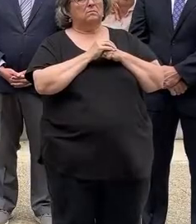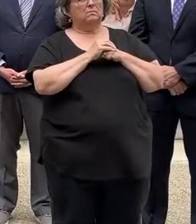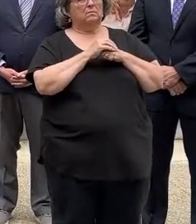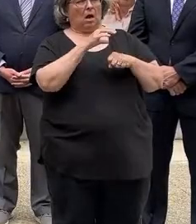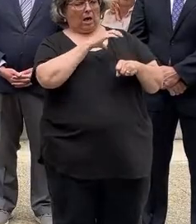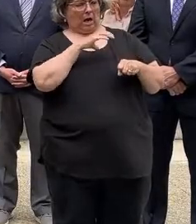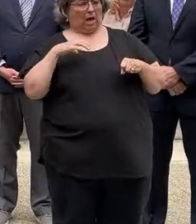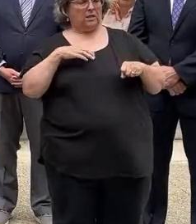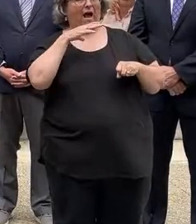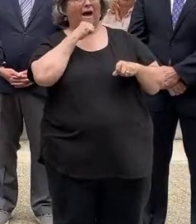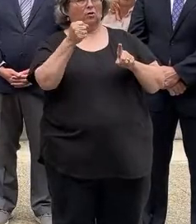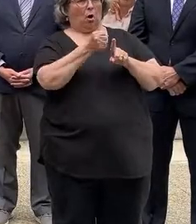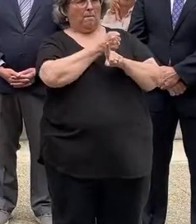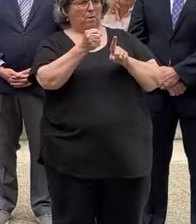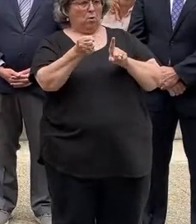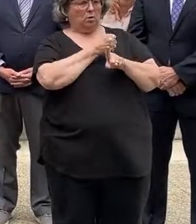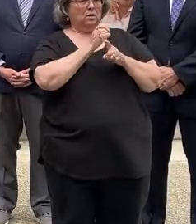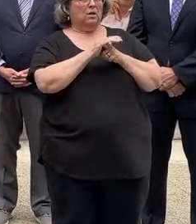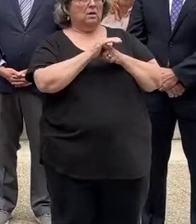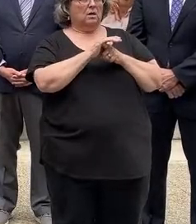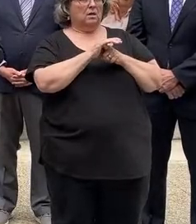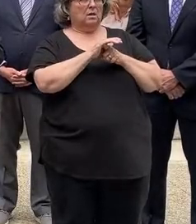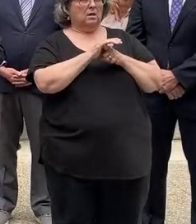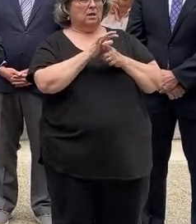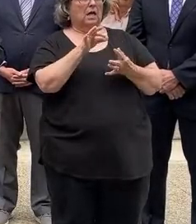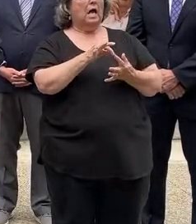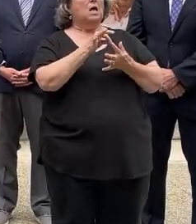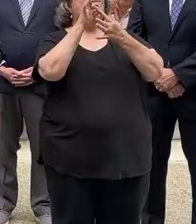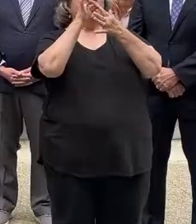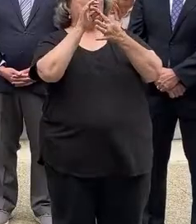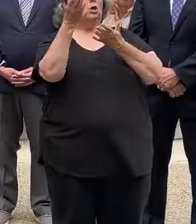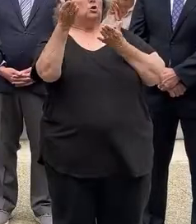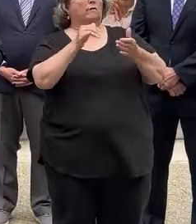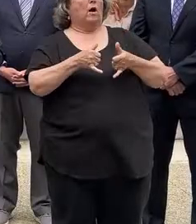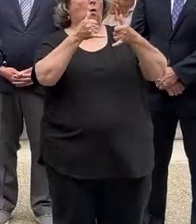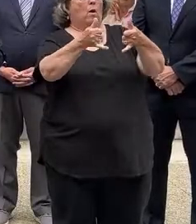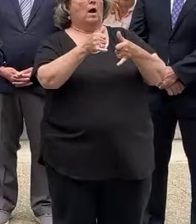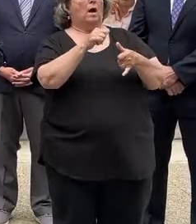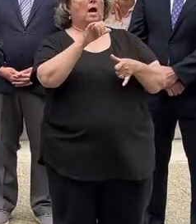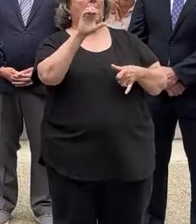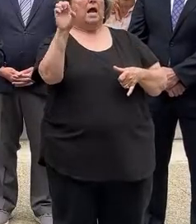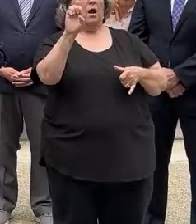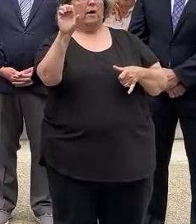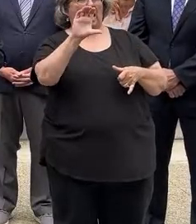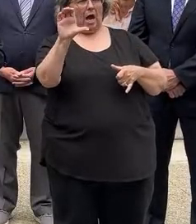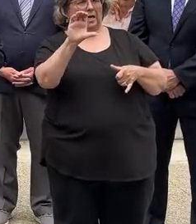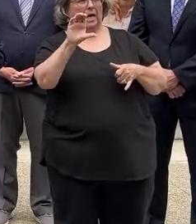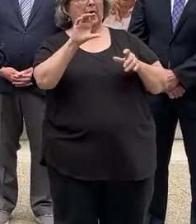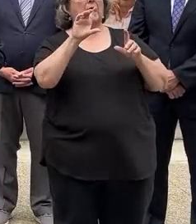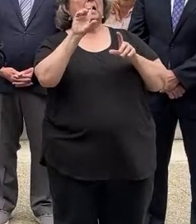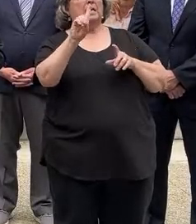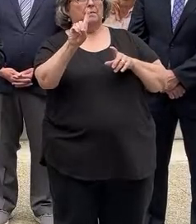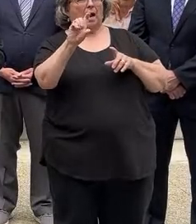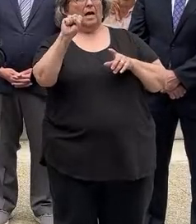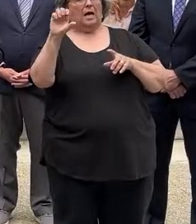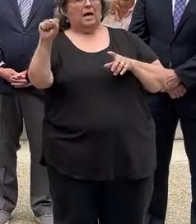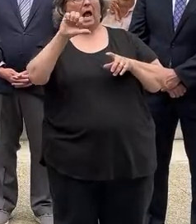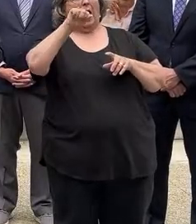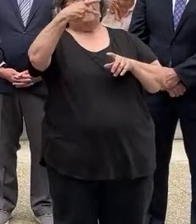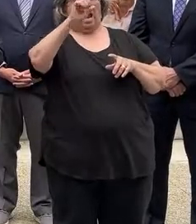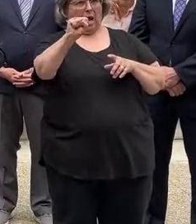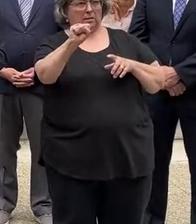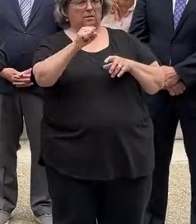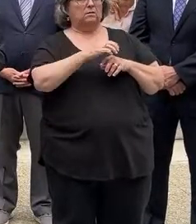Council on Elder Abuse Community Exemplary Service Award to Erie County Department of Social Services, Adult